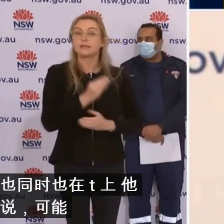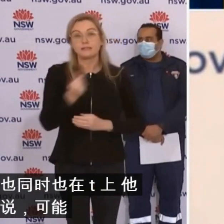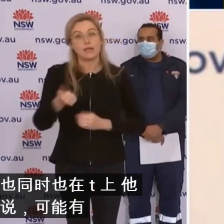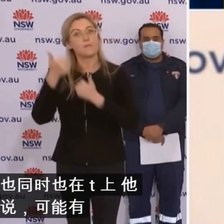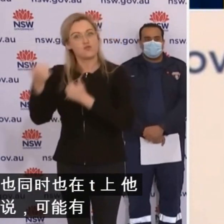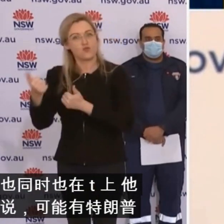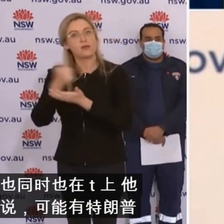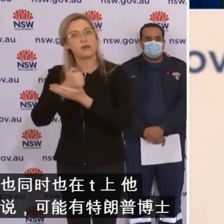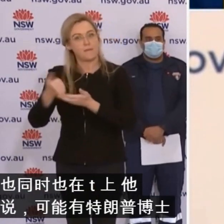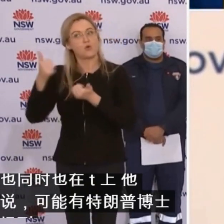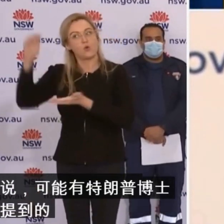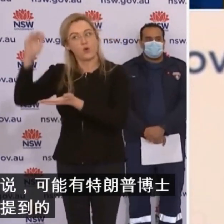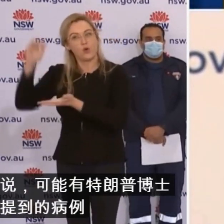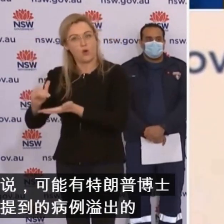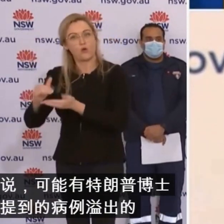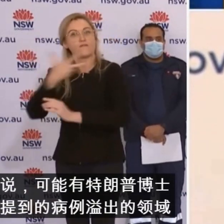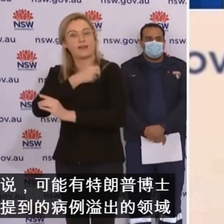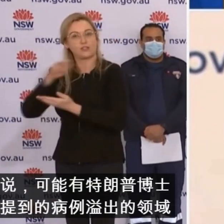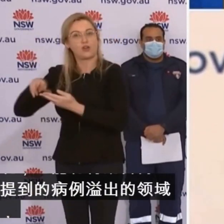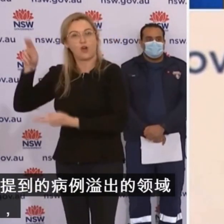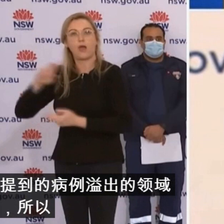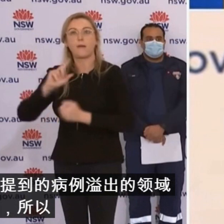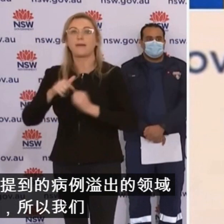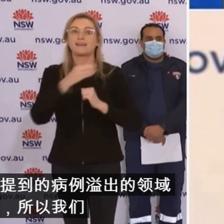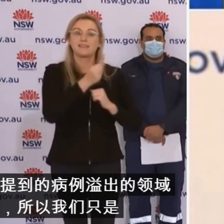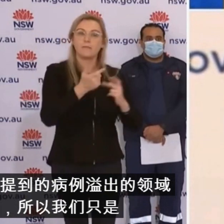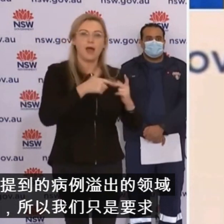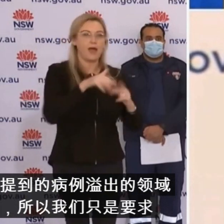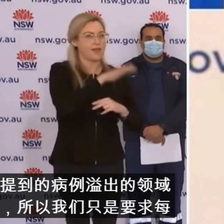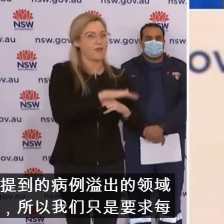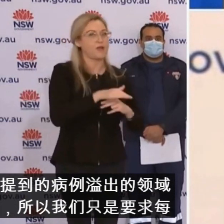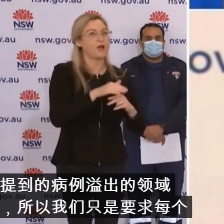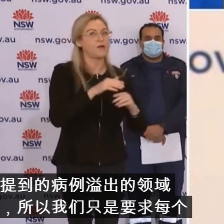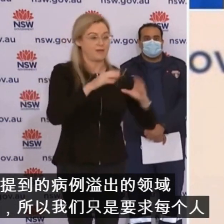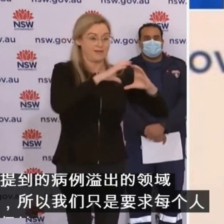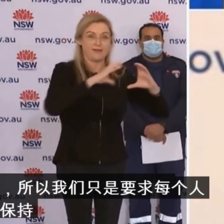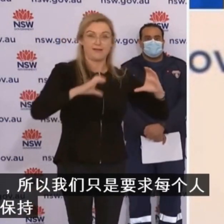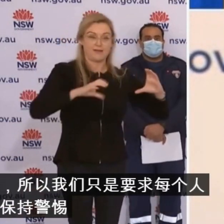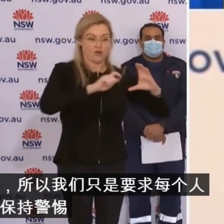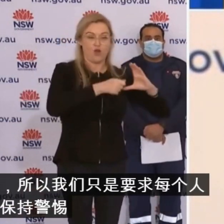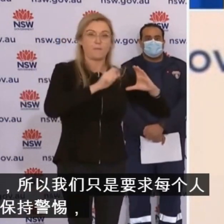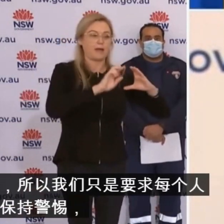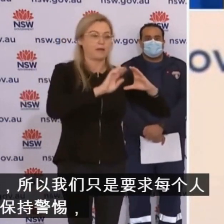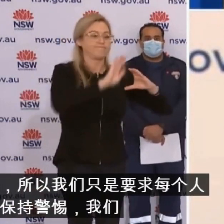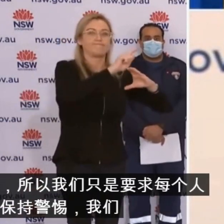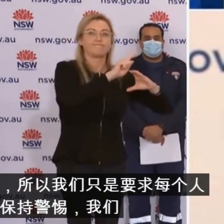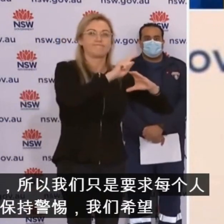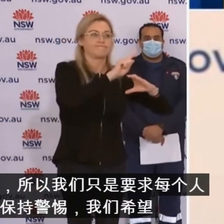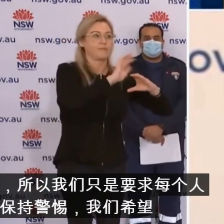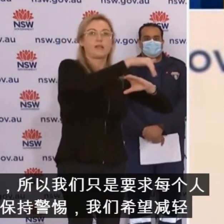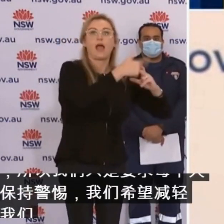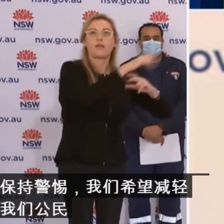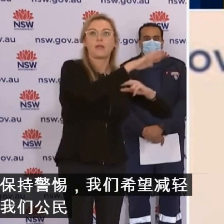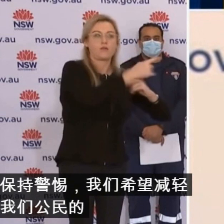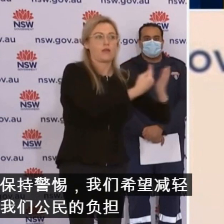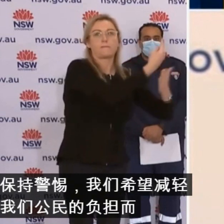converse, there could be areas, as Dr. Chant mentioned, where there's spillover of cases. So we just ask everybody to be on guard. We want to lift the